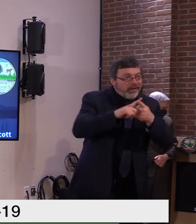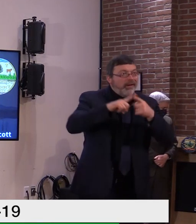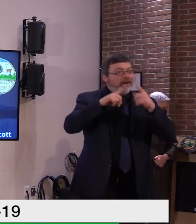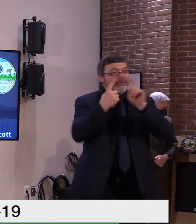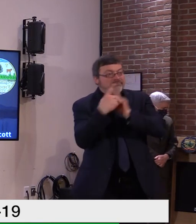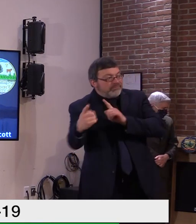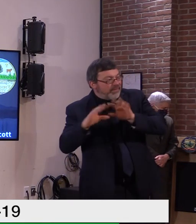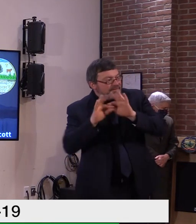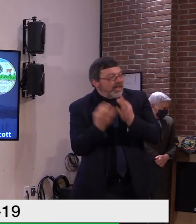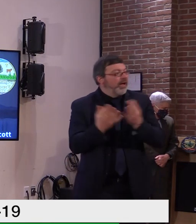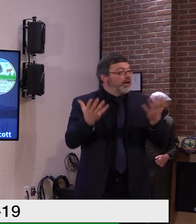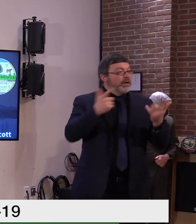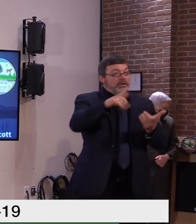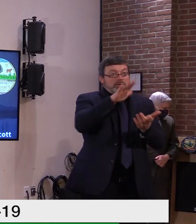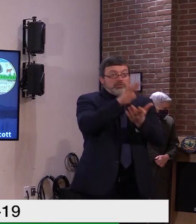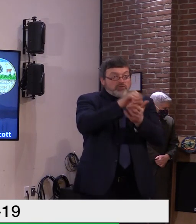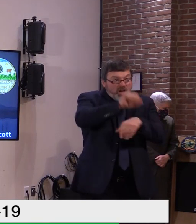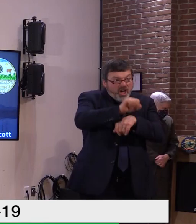turned upside down.